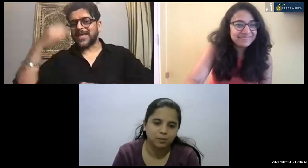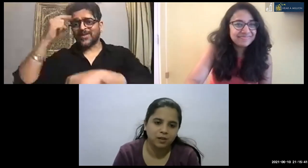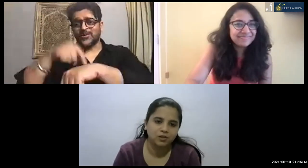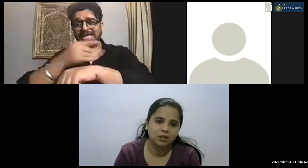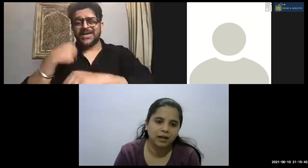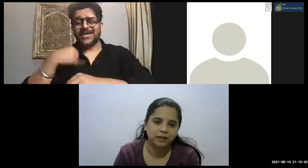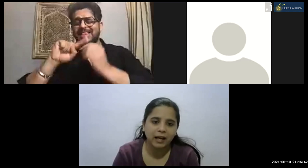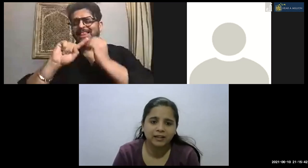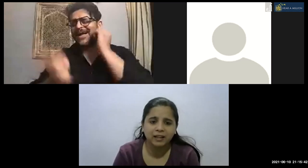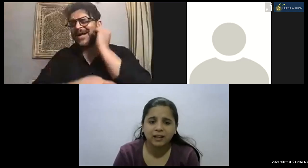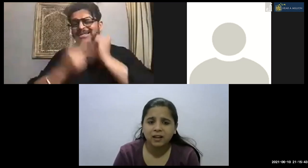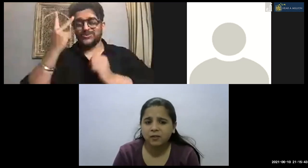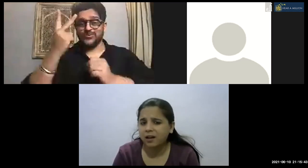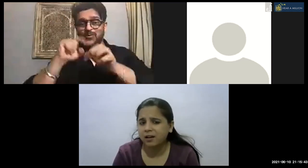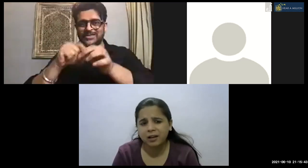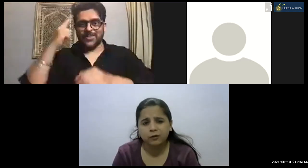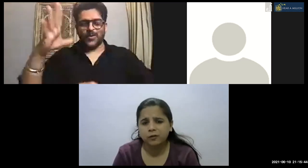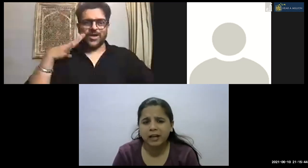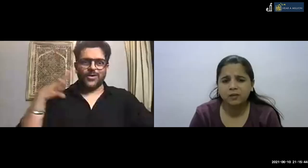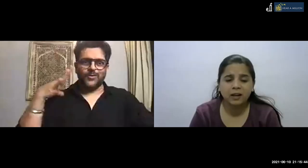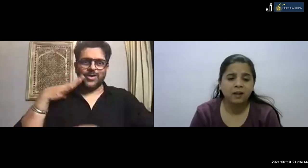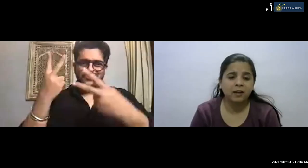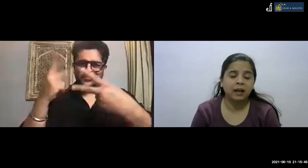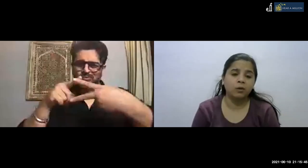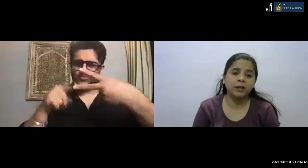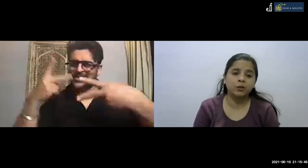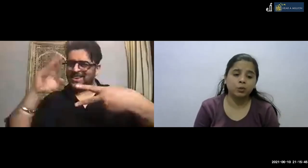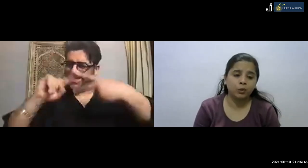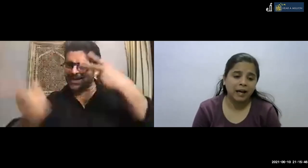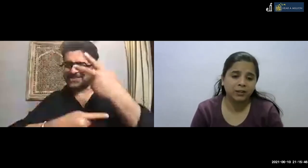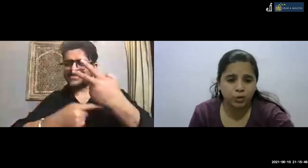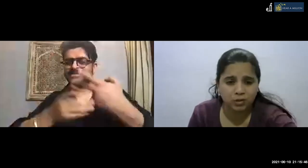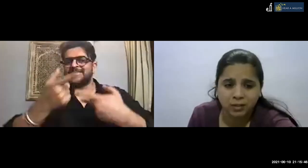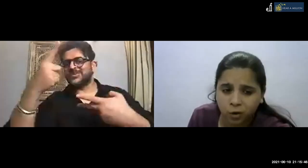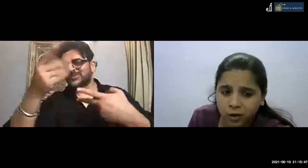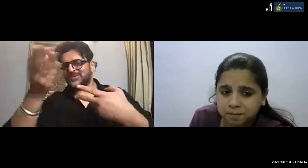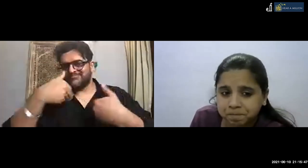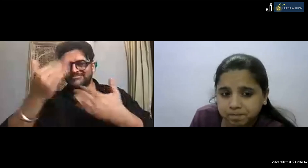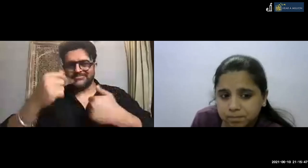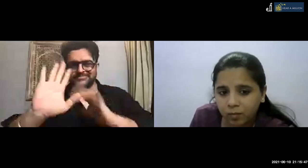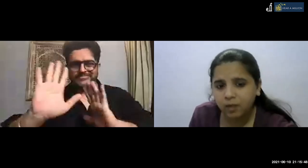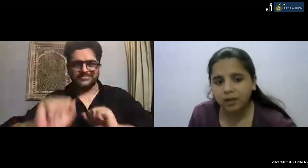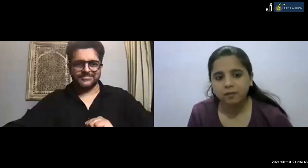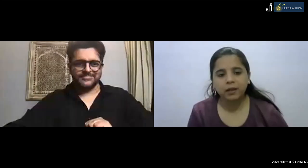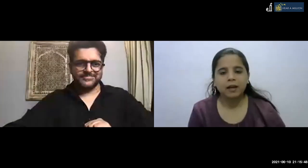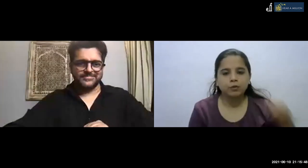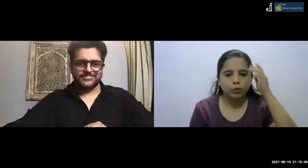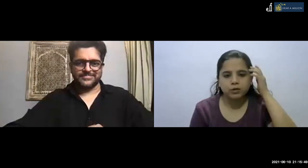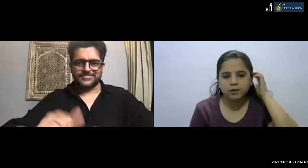thank you so much, Aarti. I think we are running out of time. We can have only 2 last questions, that's all.